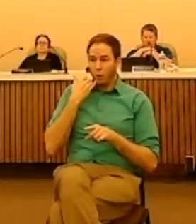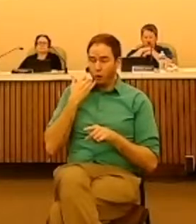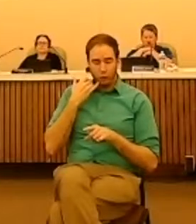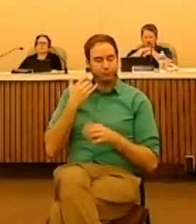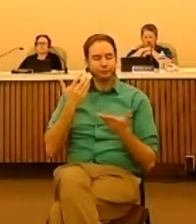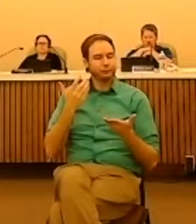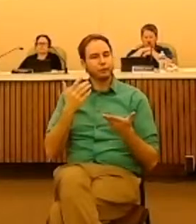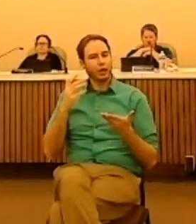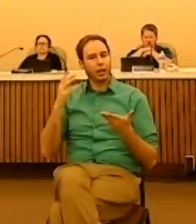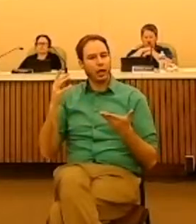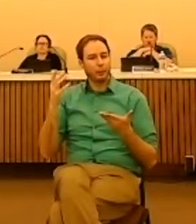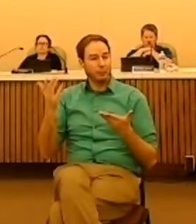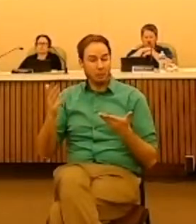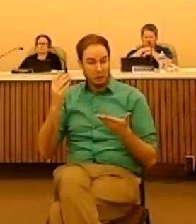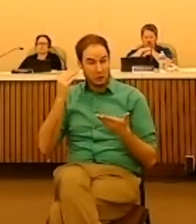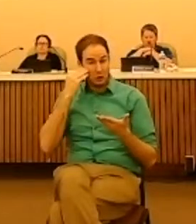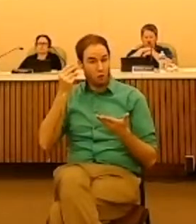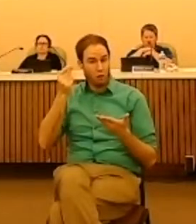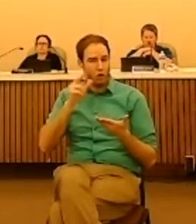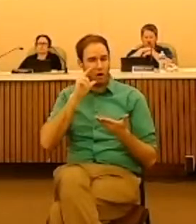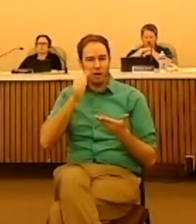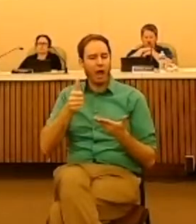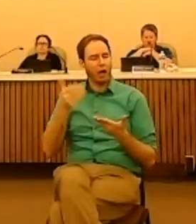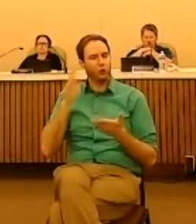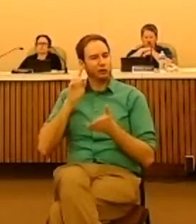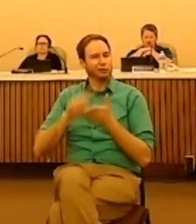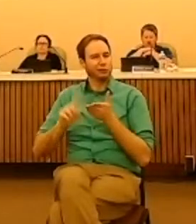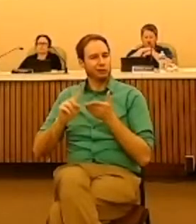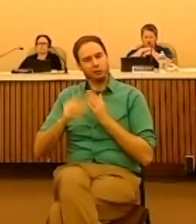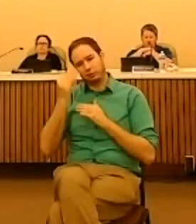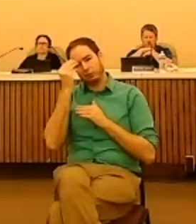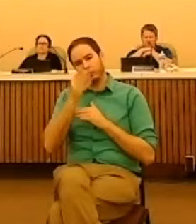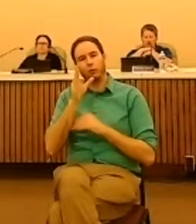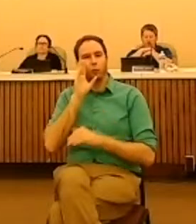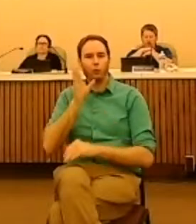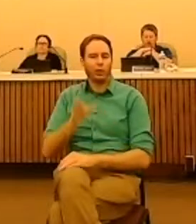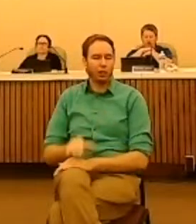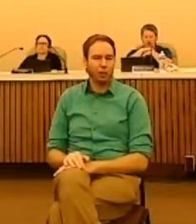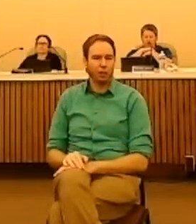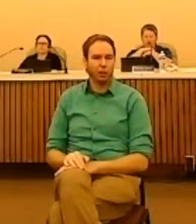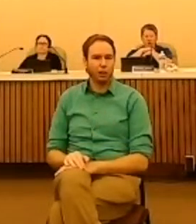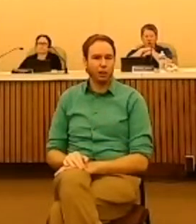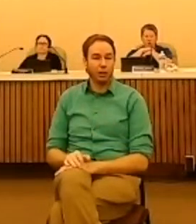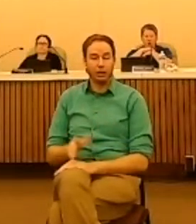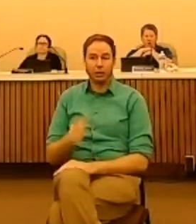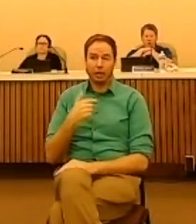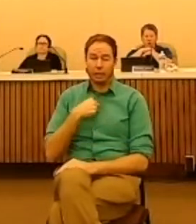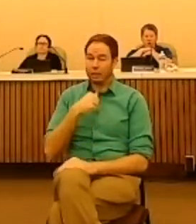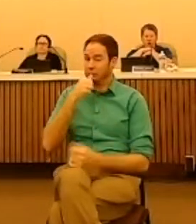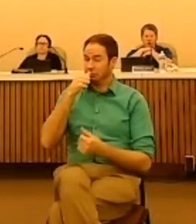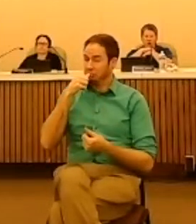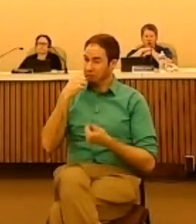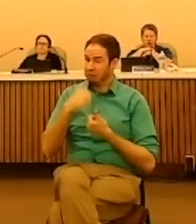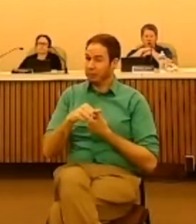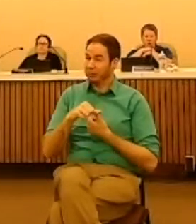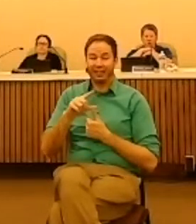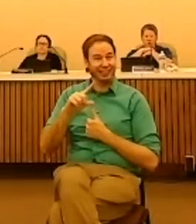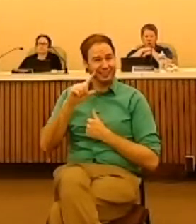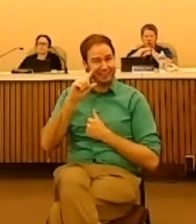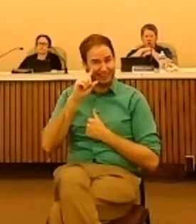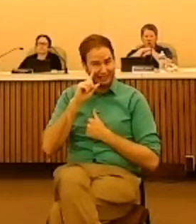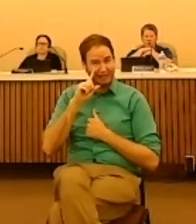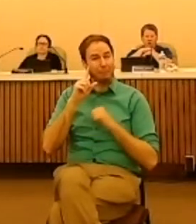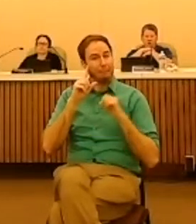I don't know whether he would know that off the top of his head, but if I remember correctly, I think it